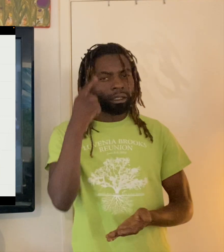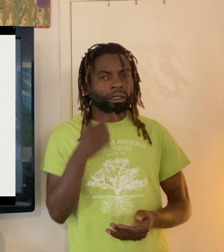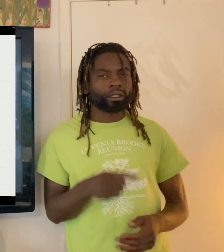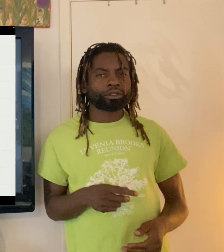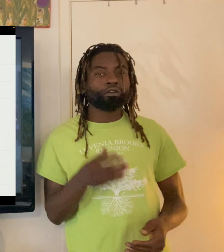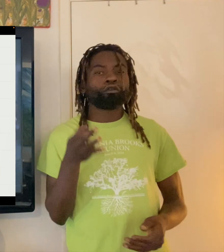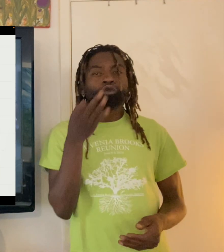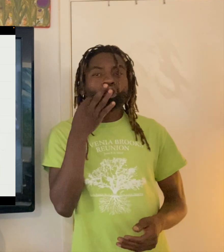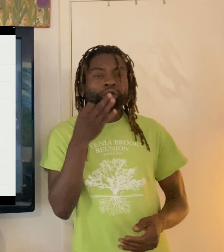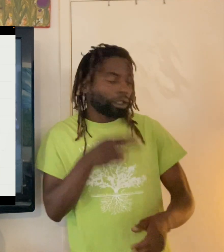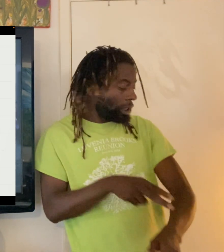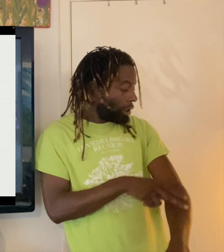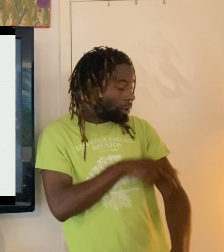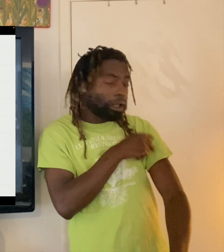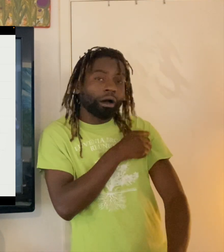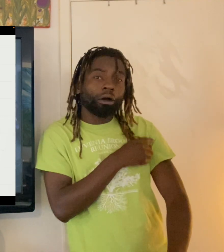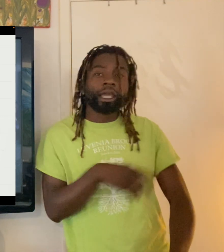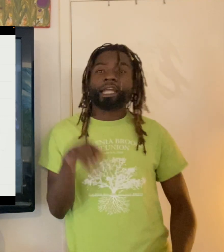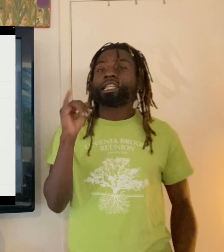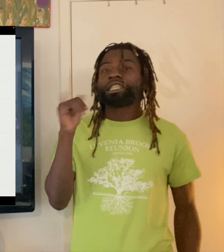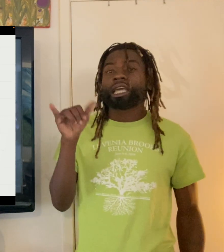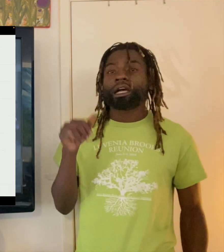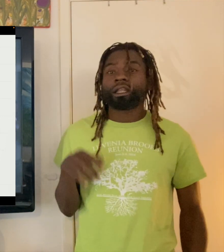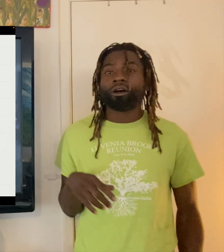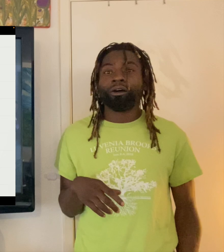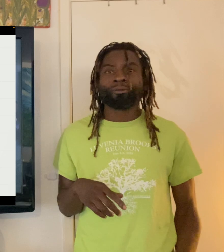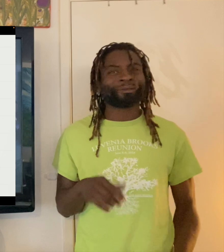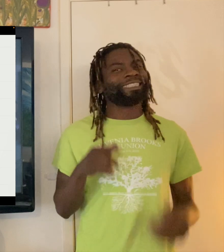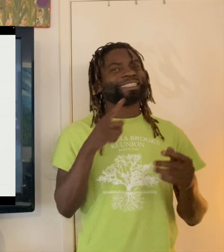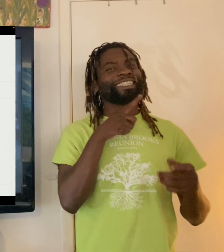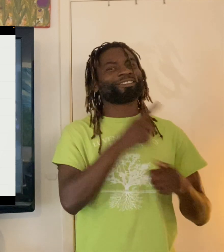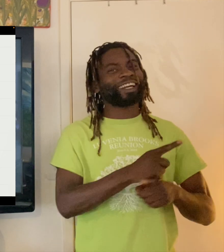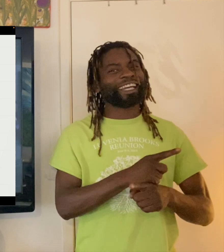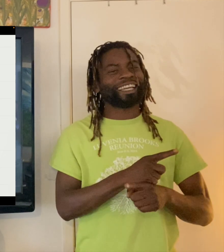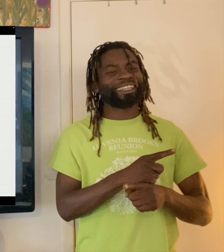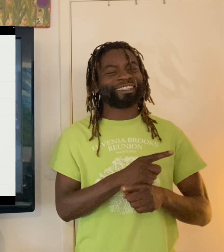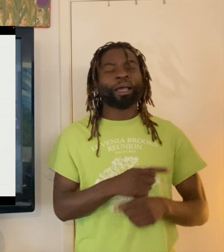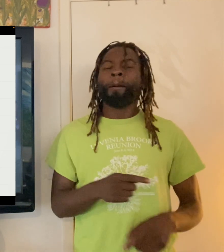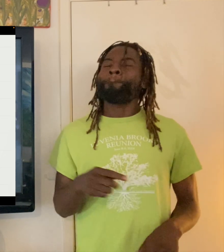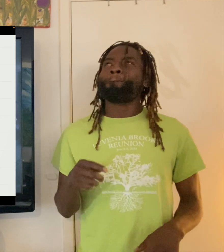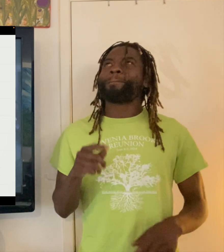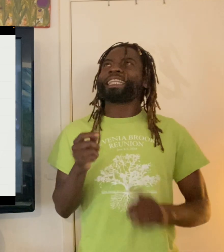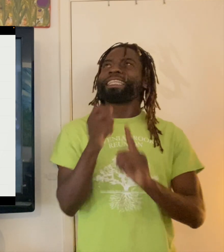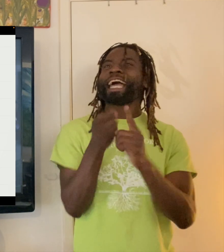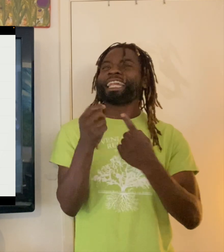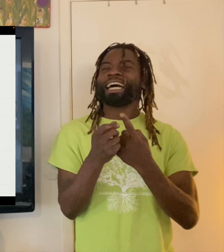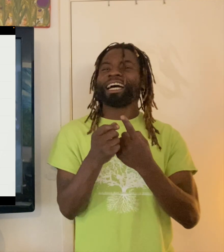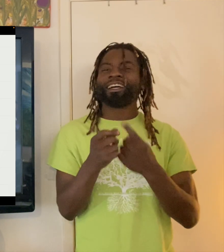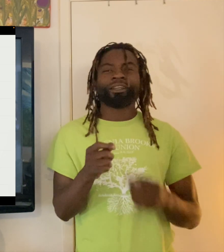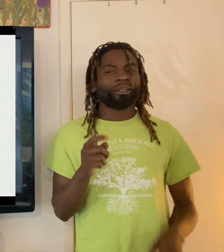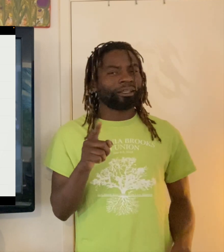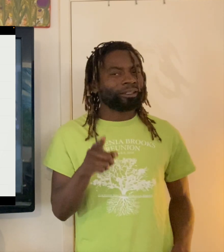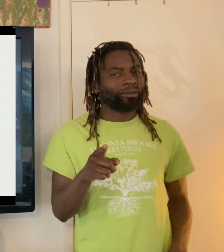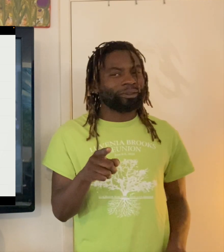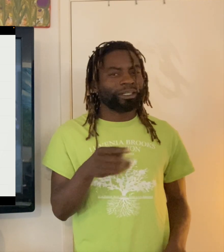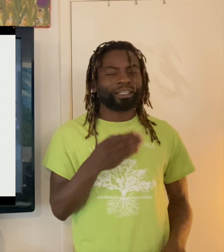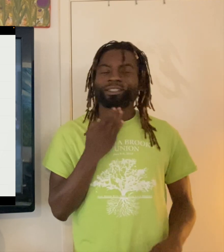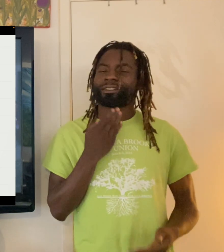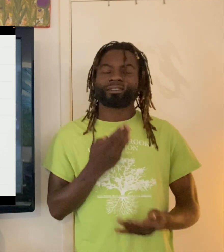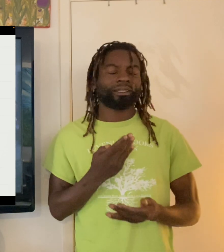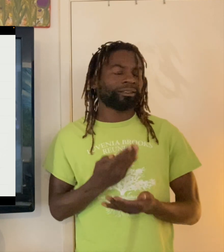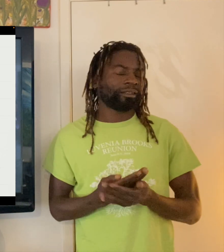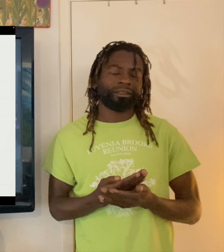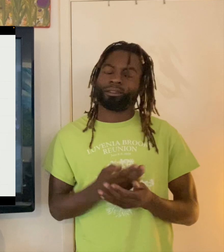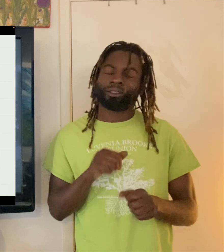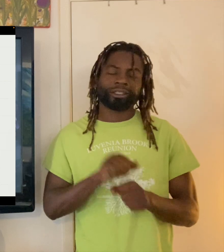long and yellow. Can you guess? That's right, it's a banana! Yay! Because you did such a good job, it